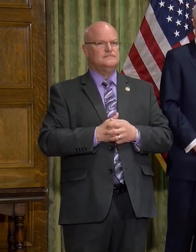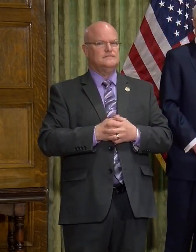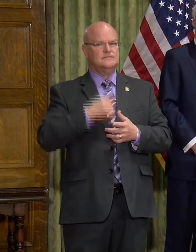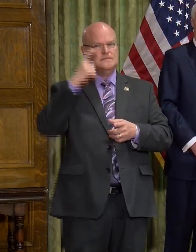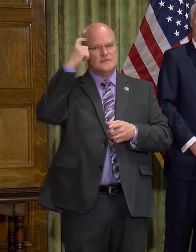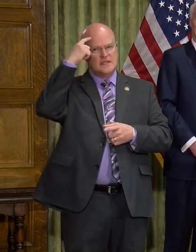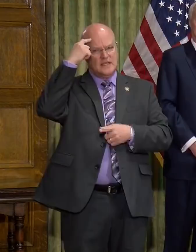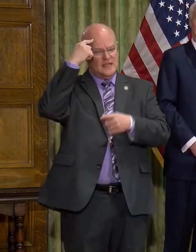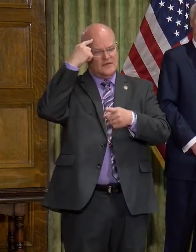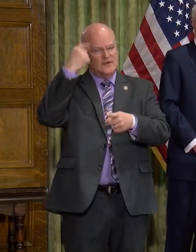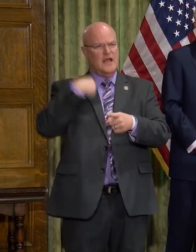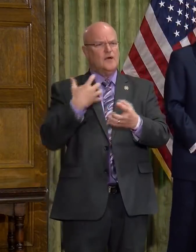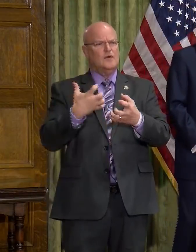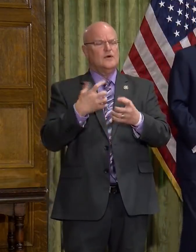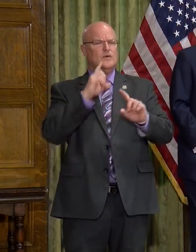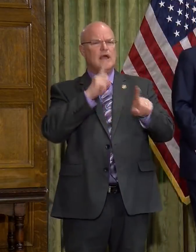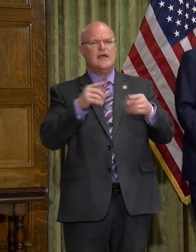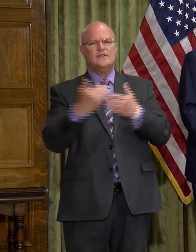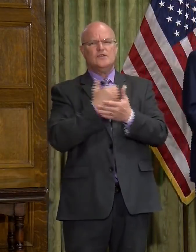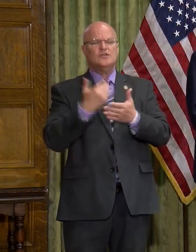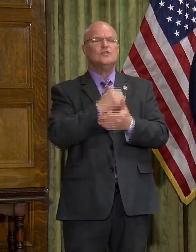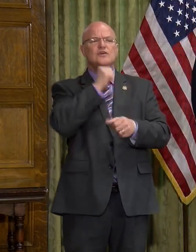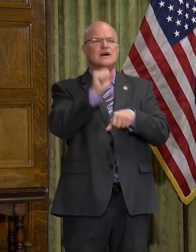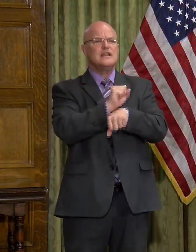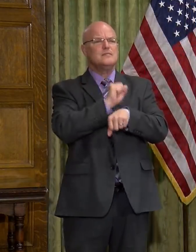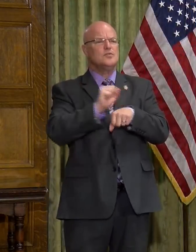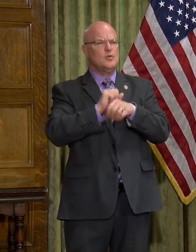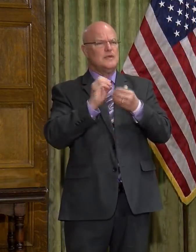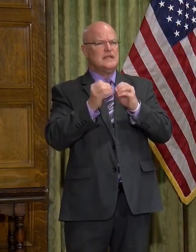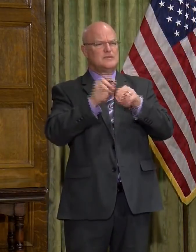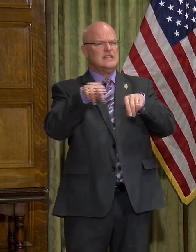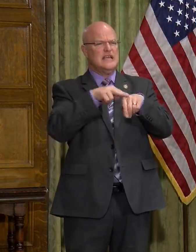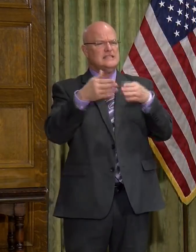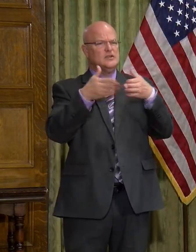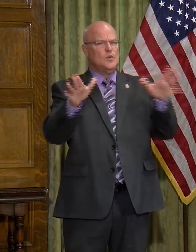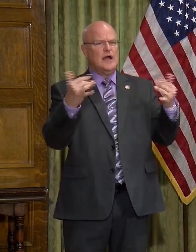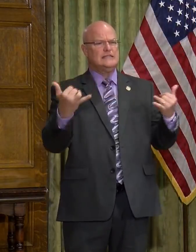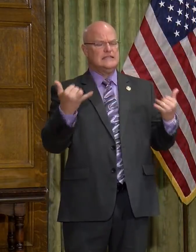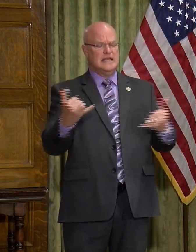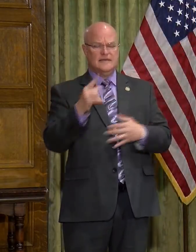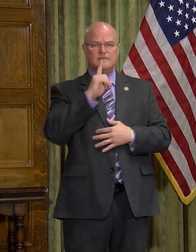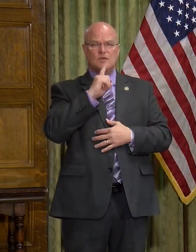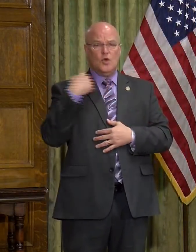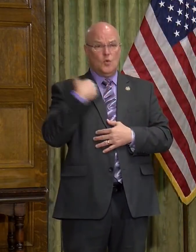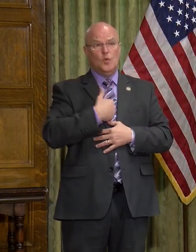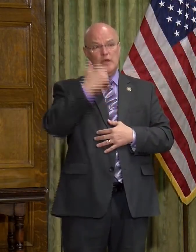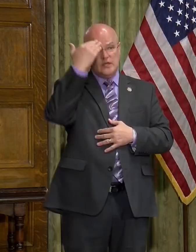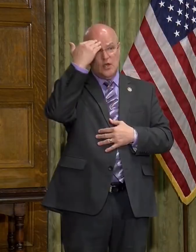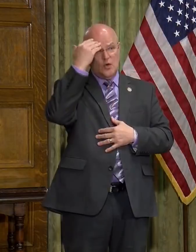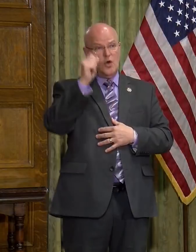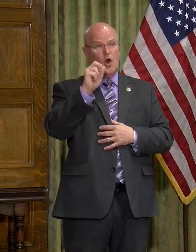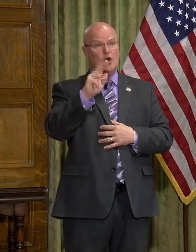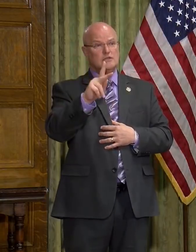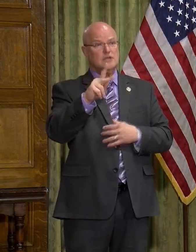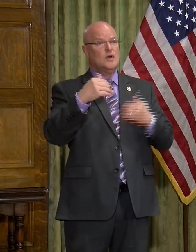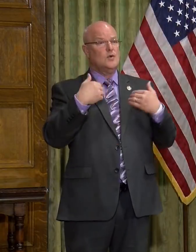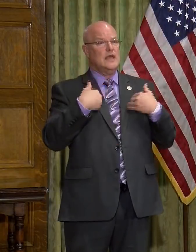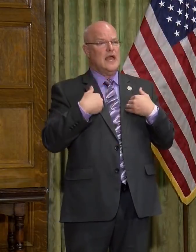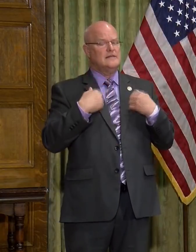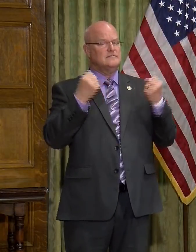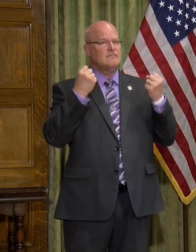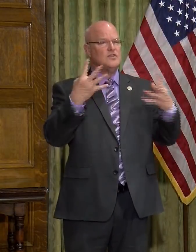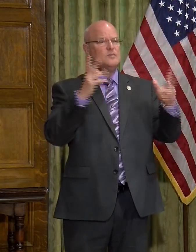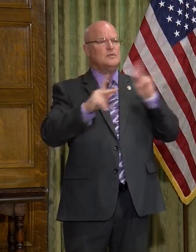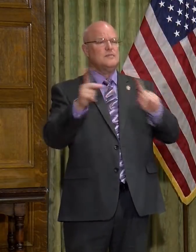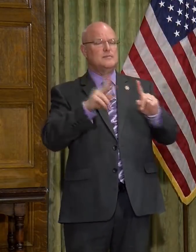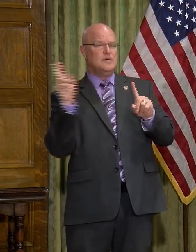Governor, I would just like to get your reaction to the new unemployment numbers nationwide today. I mean, certainly we know in Arkansas we've had so many people